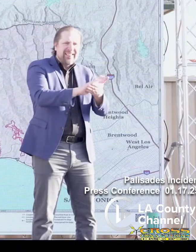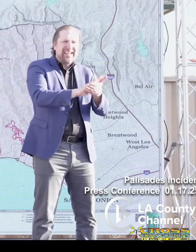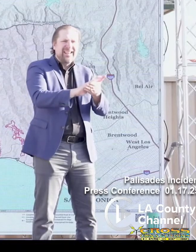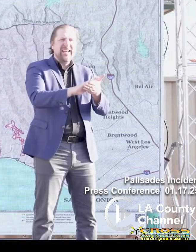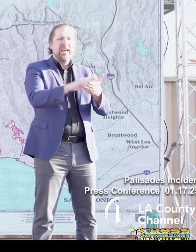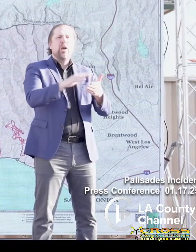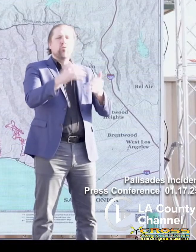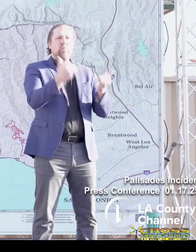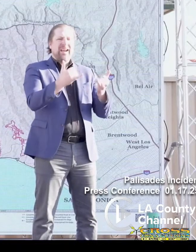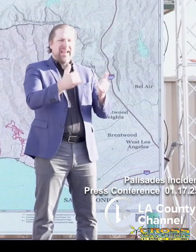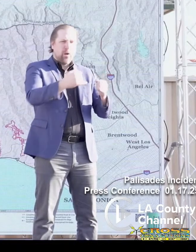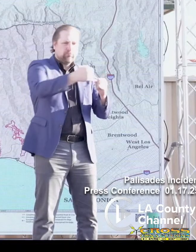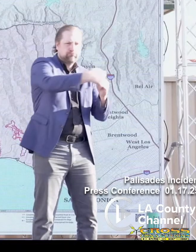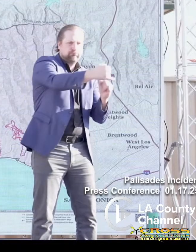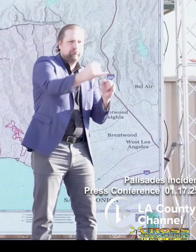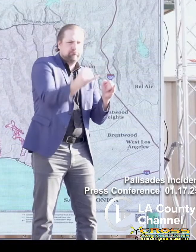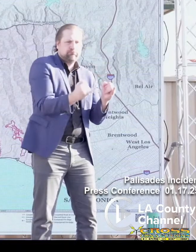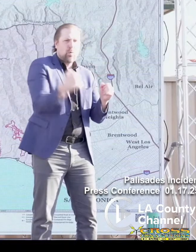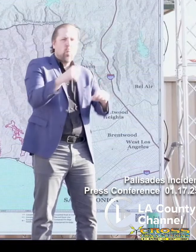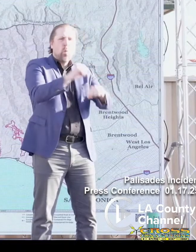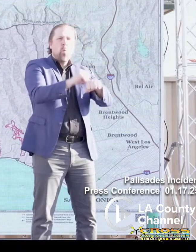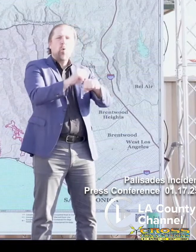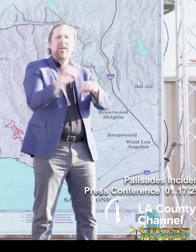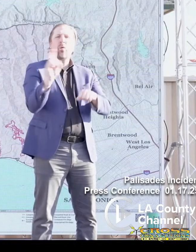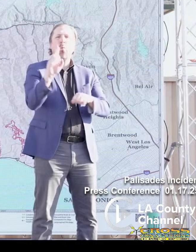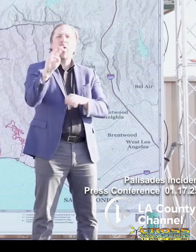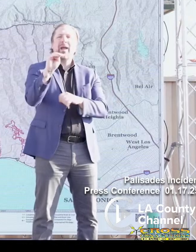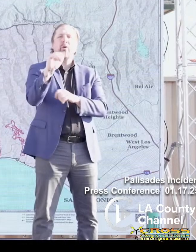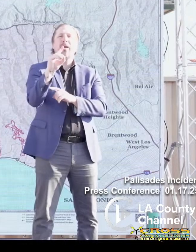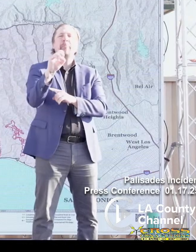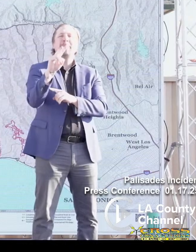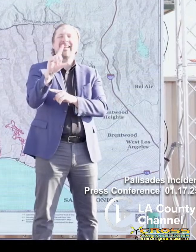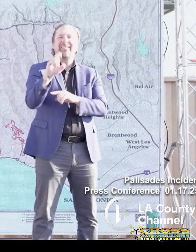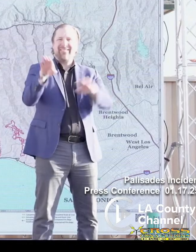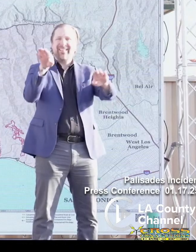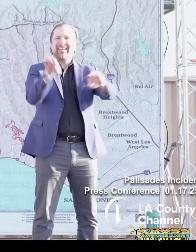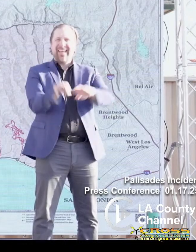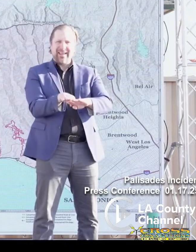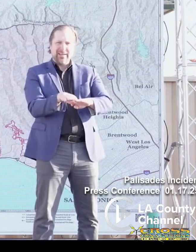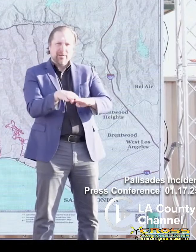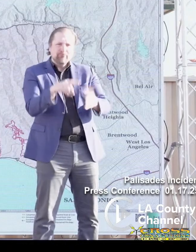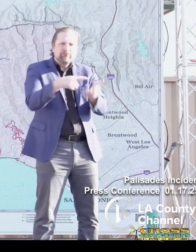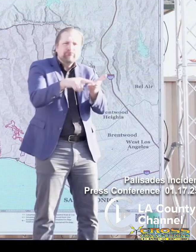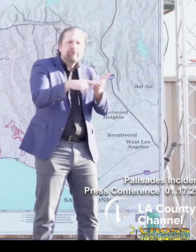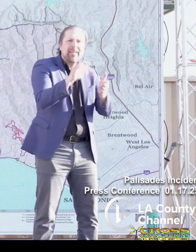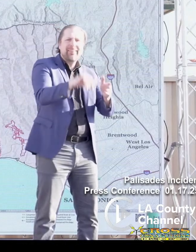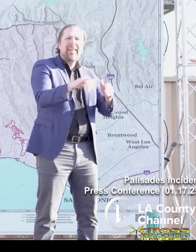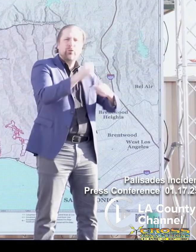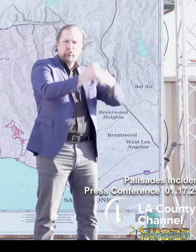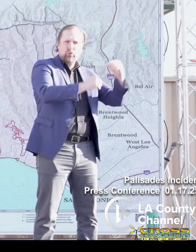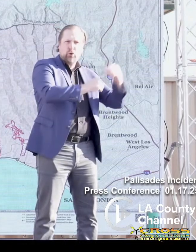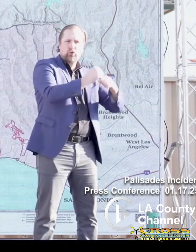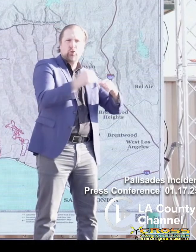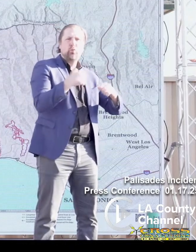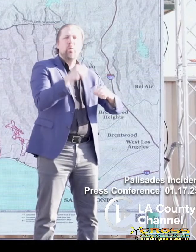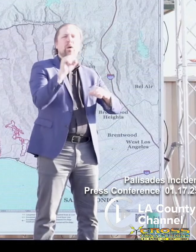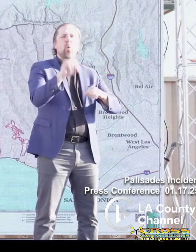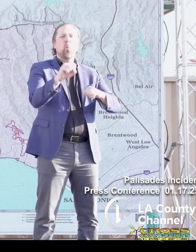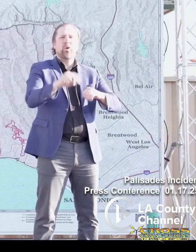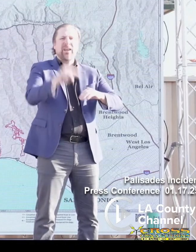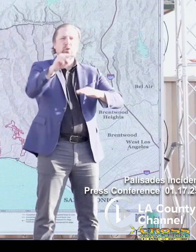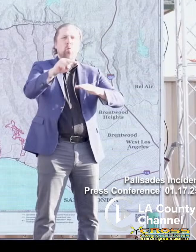the fire. We're currently doing work down in the Mandeville Canyon area along the structures. The USAR task force are still working north off the